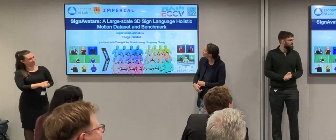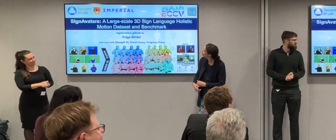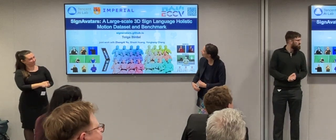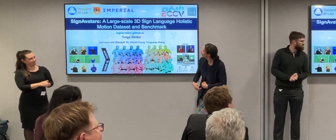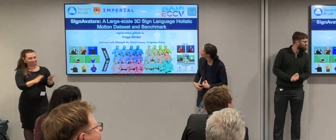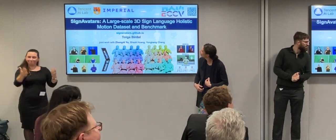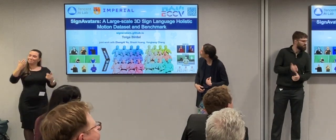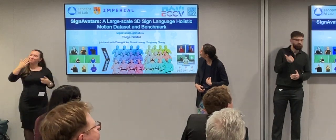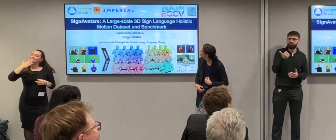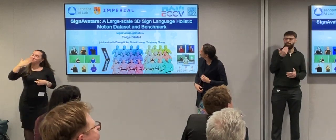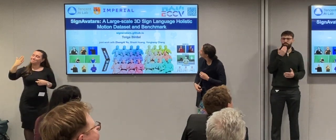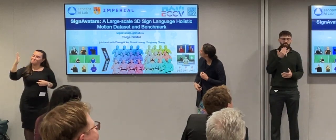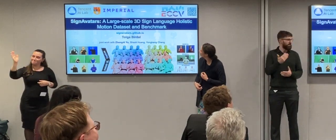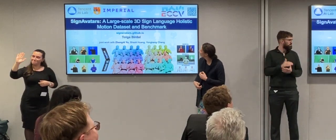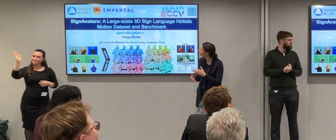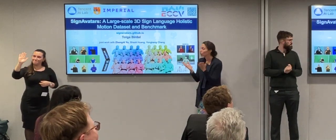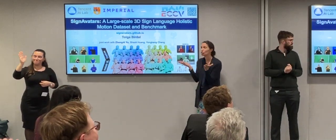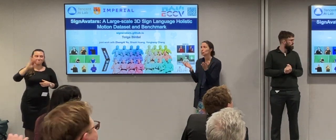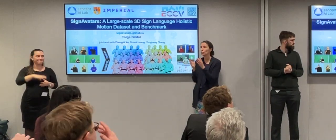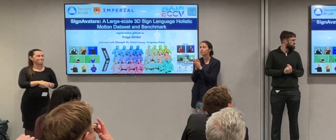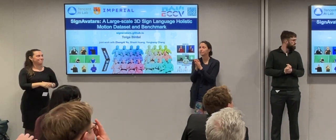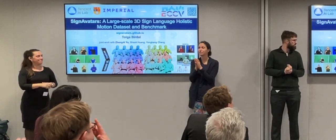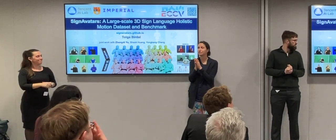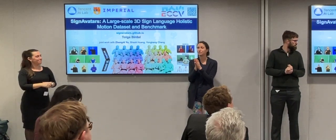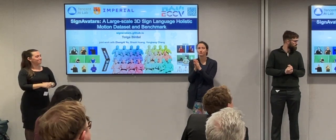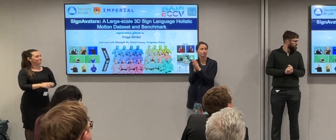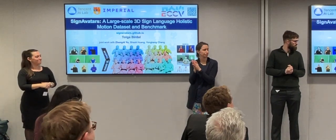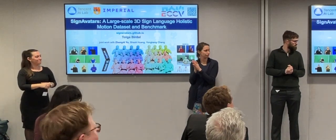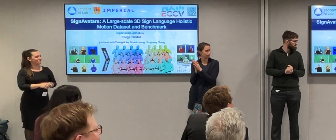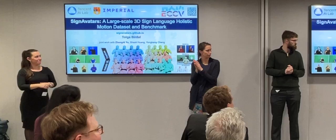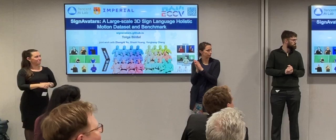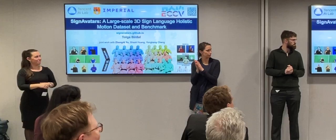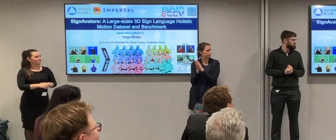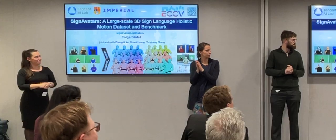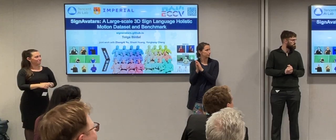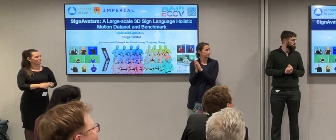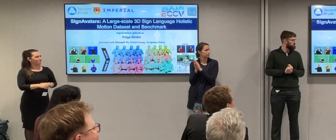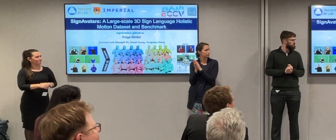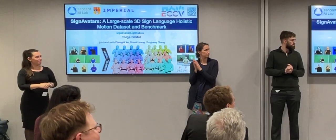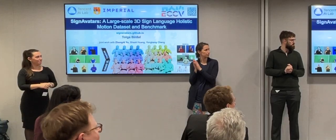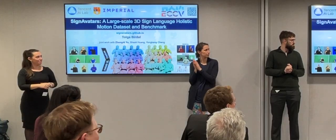Yep. Thank you. Yeah, so this is